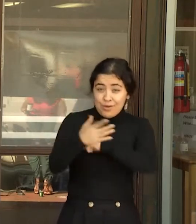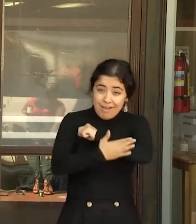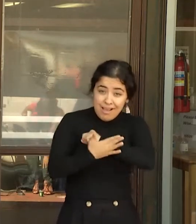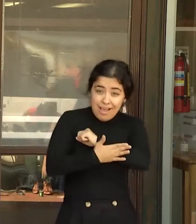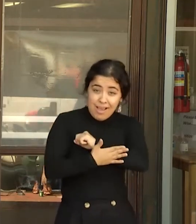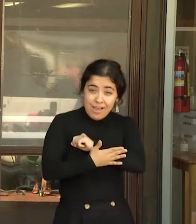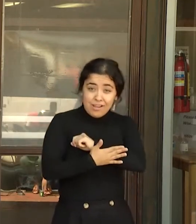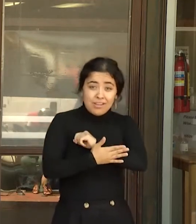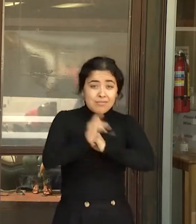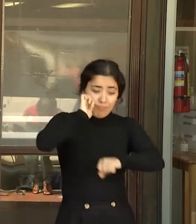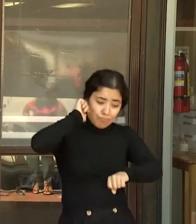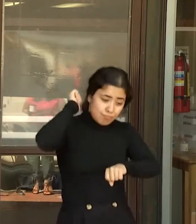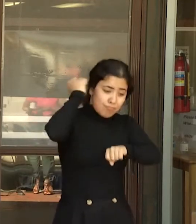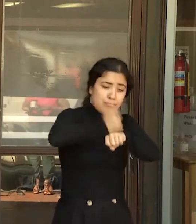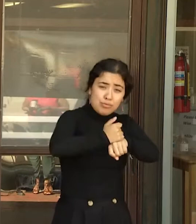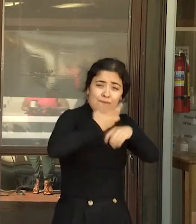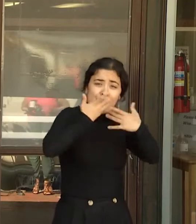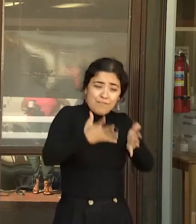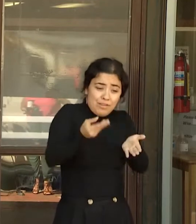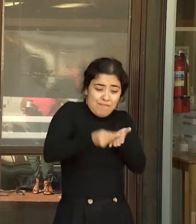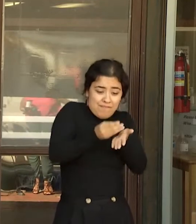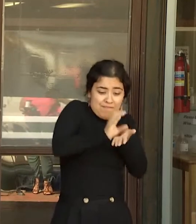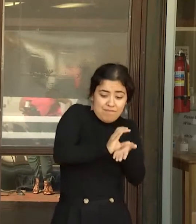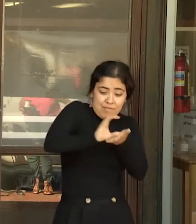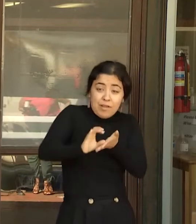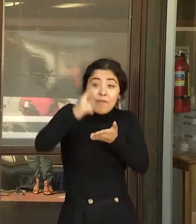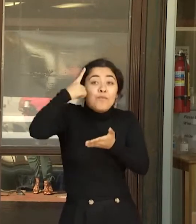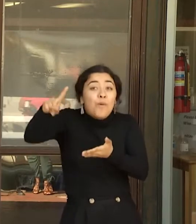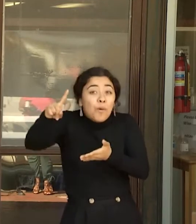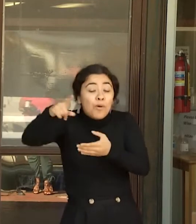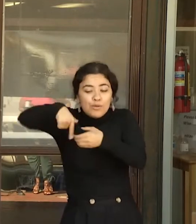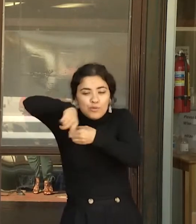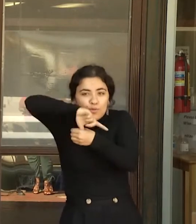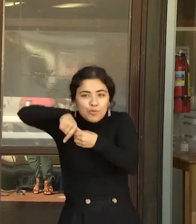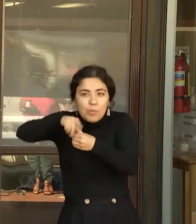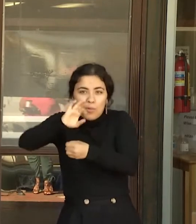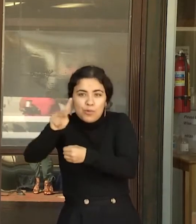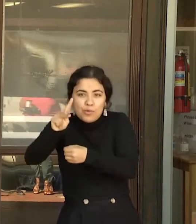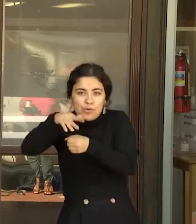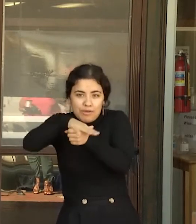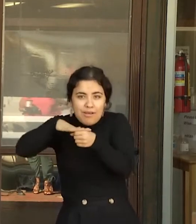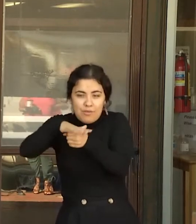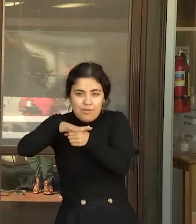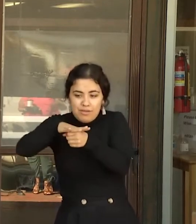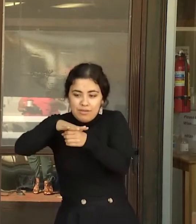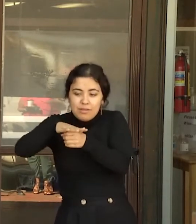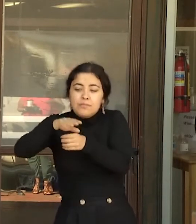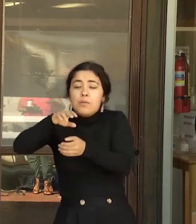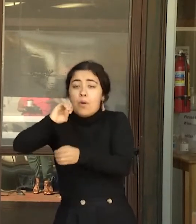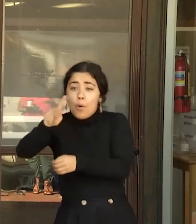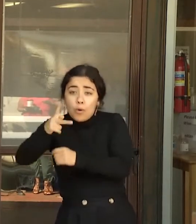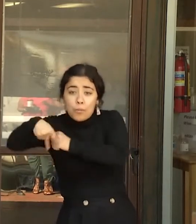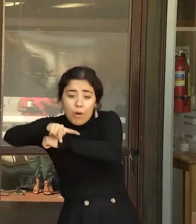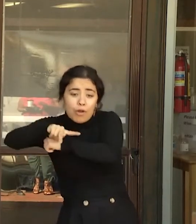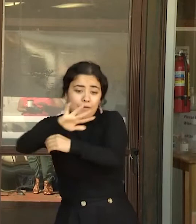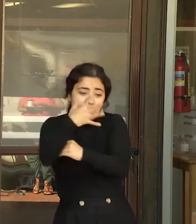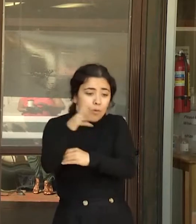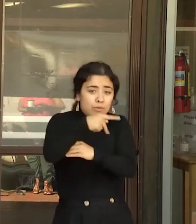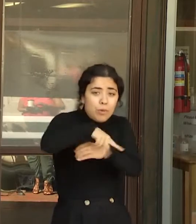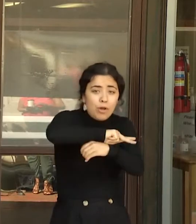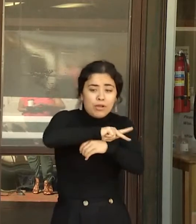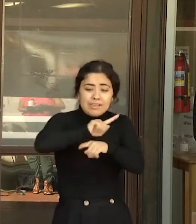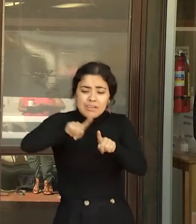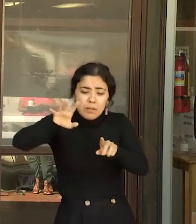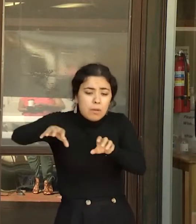designated funding to the suburban Cook County area, including Oak Park, including Forest Park, and all of our proviso